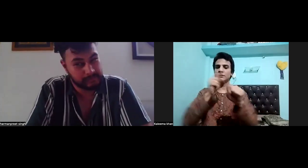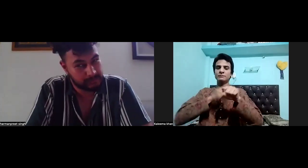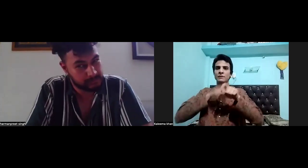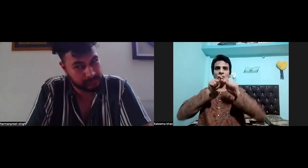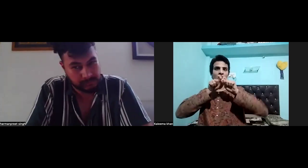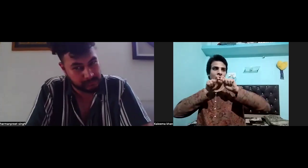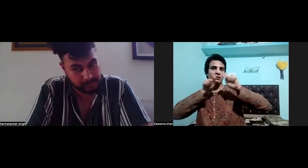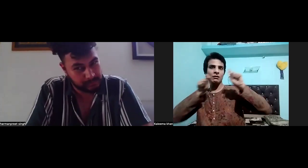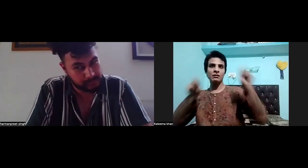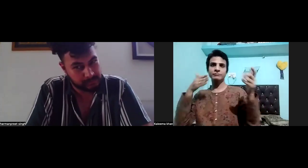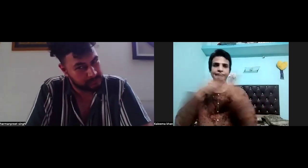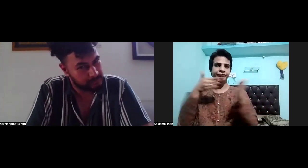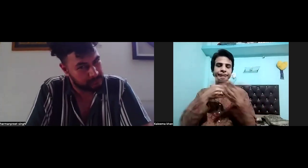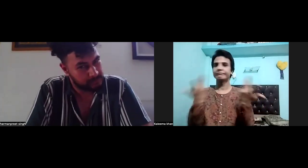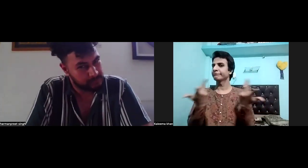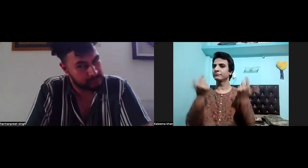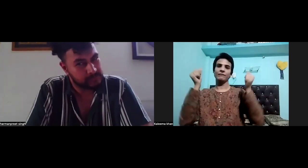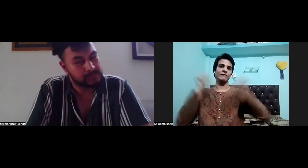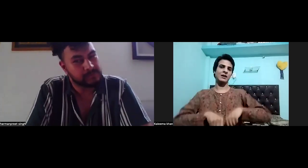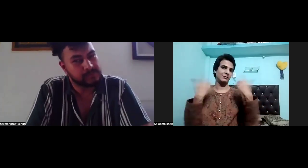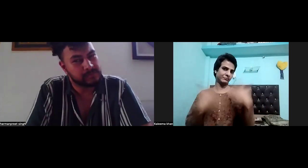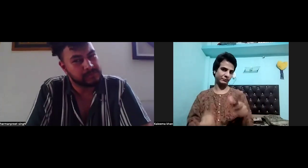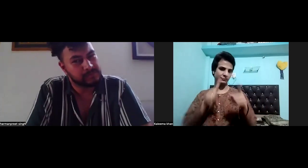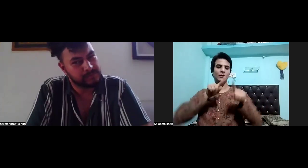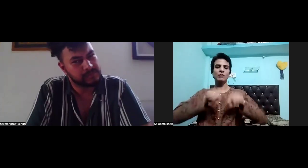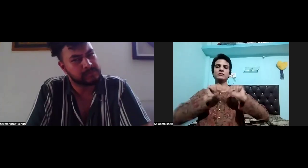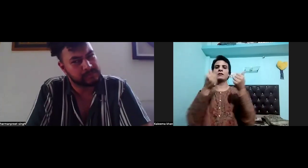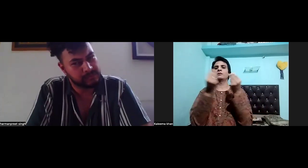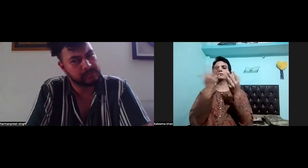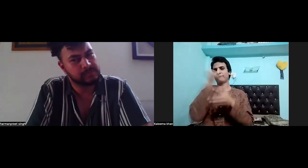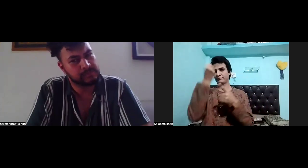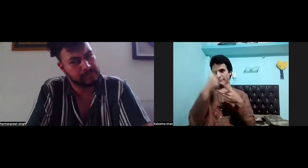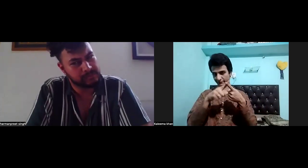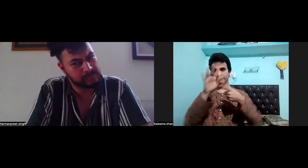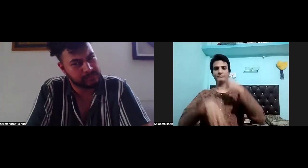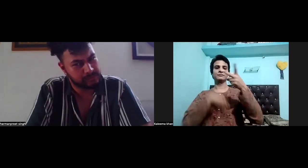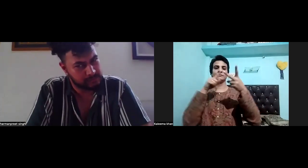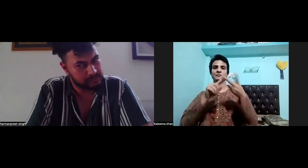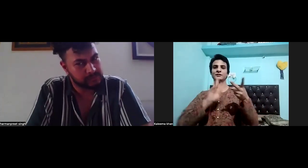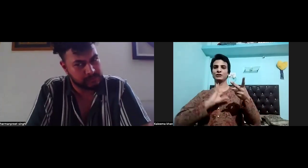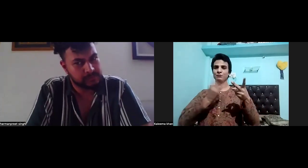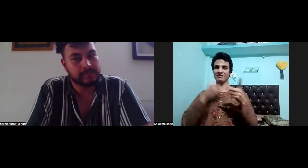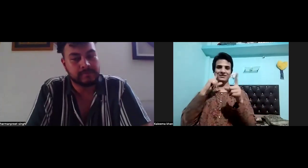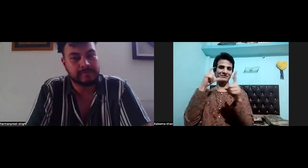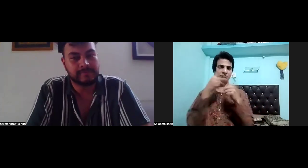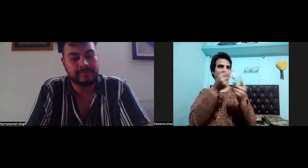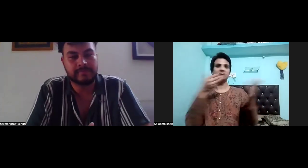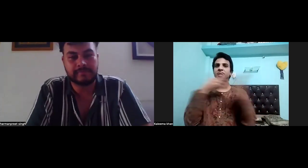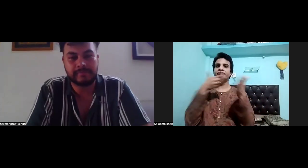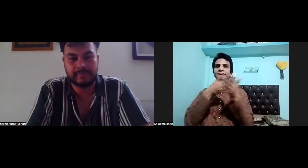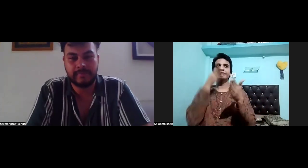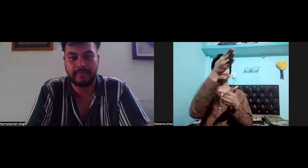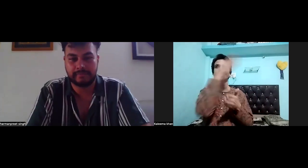documents, it's very difficult and a very lengthy process, and it doesn't work. They won't let you change the gender.